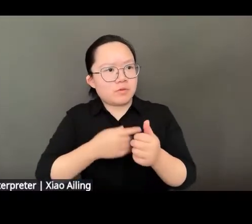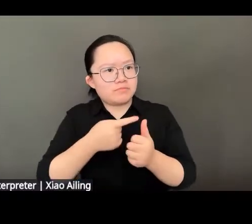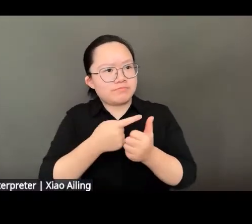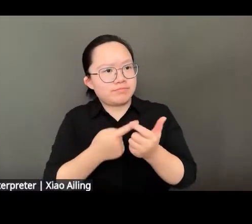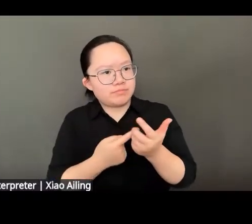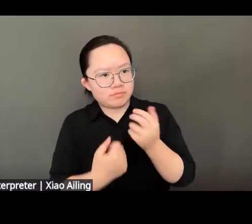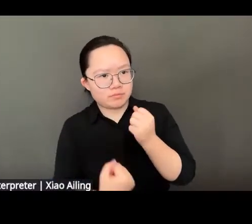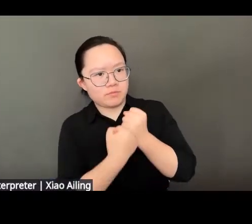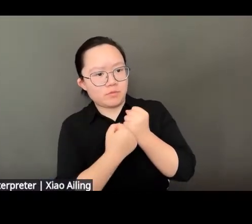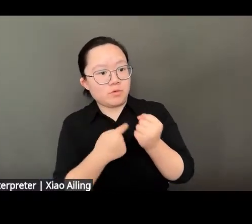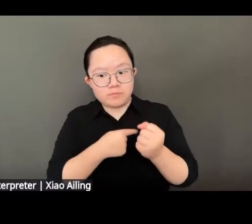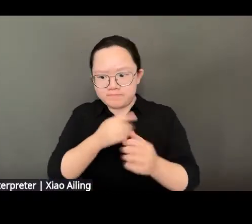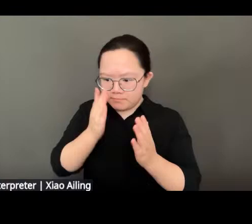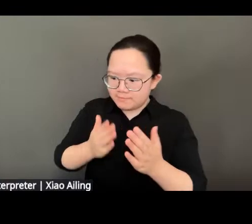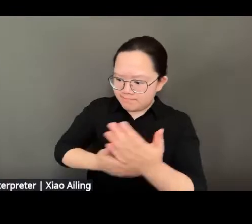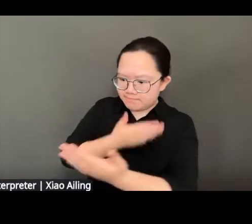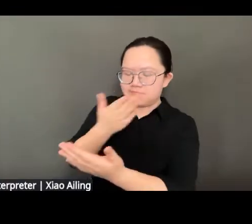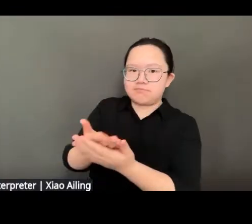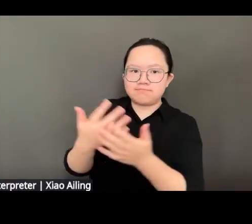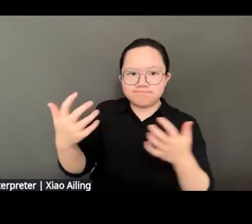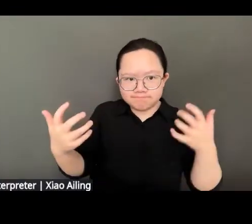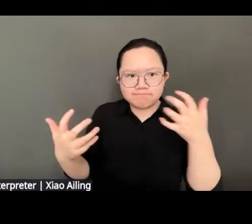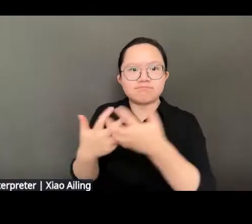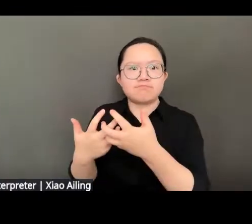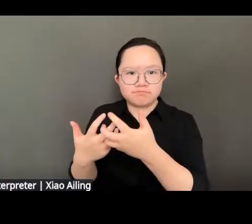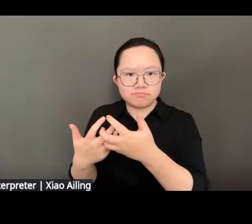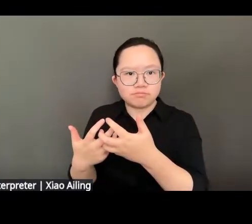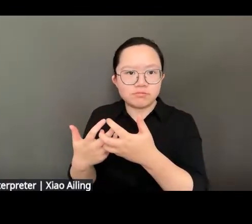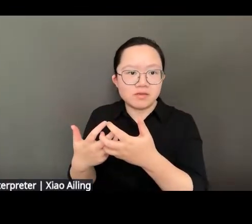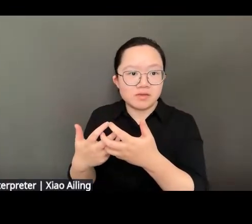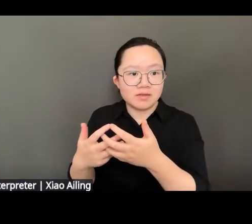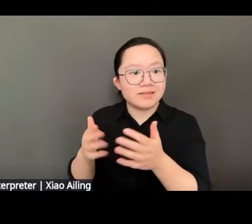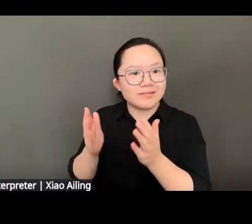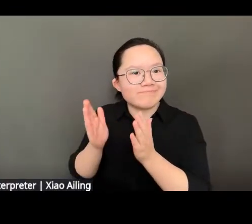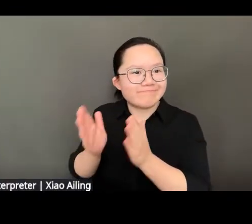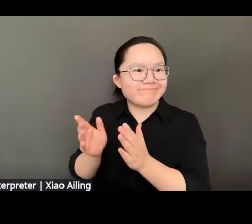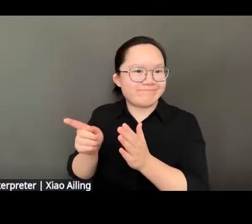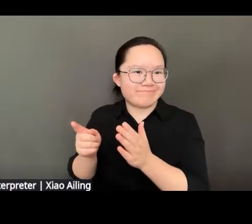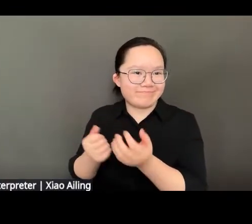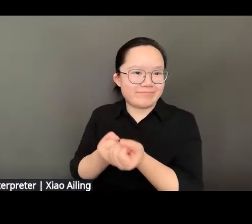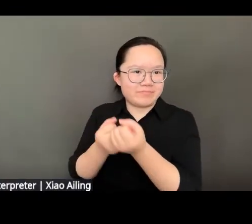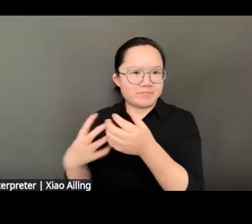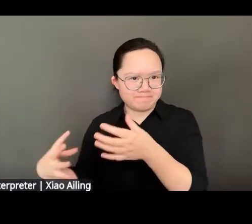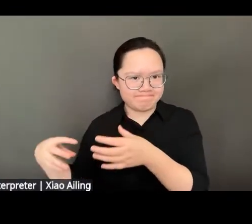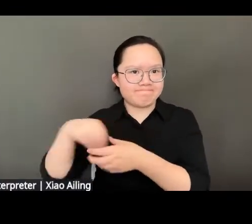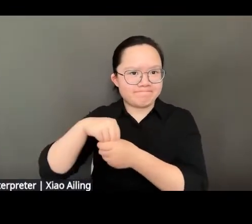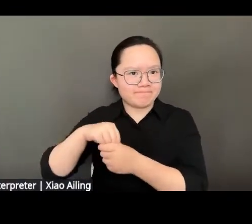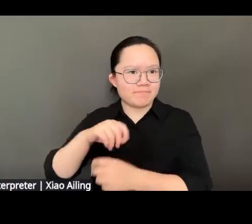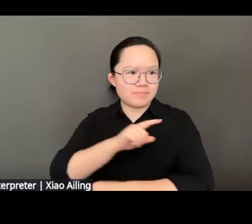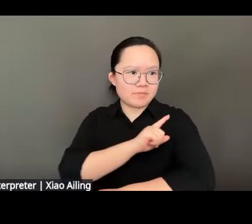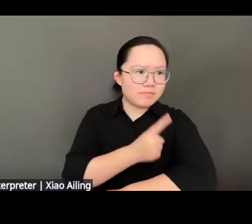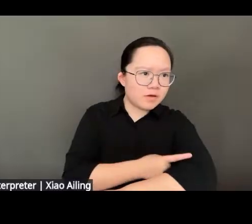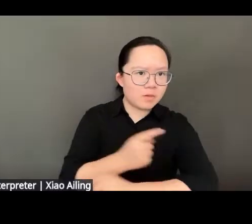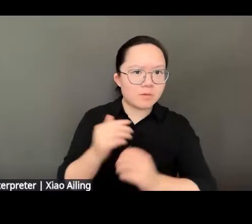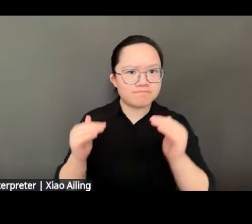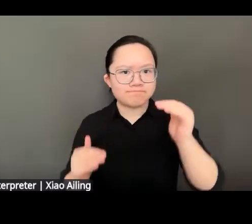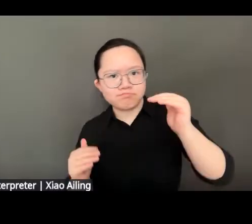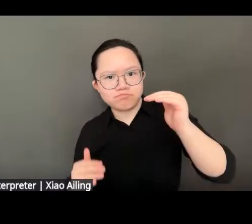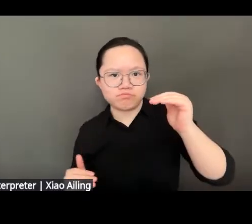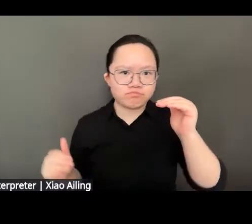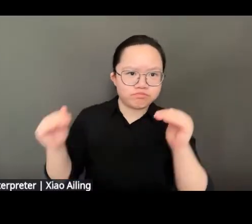structures within participation are reduced, if not nullified, by making sure that barriers to participation are